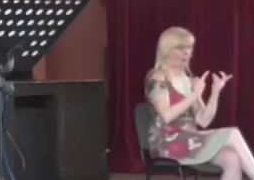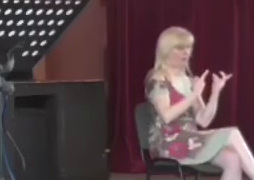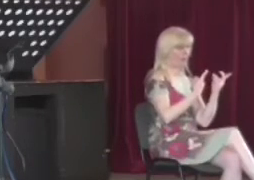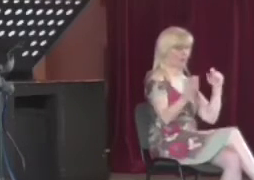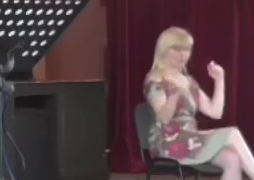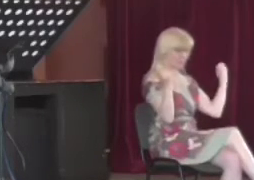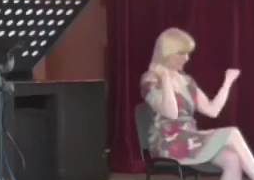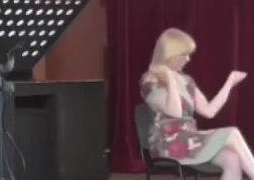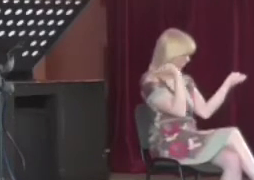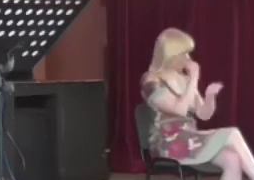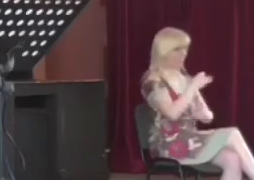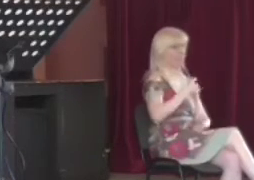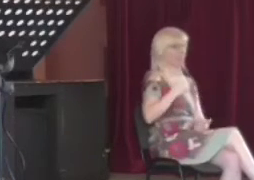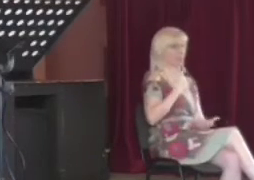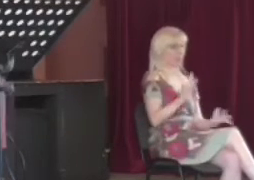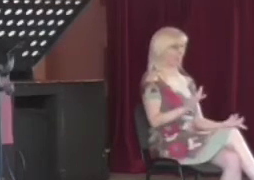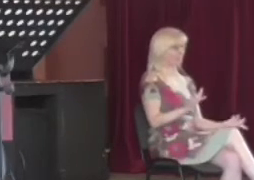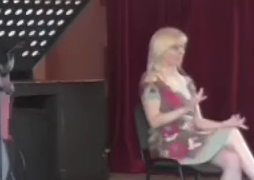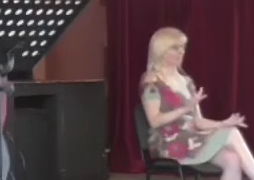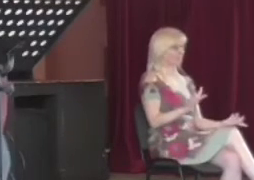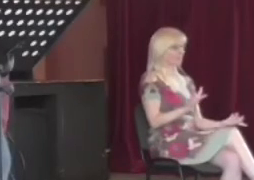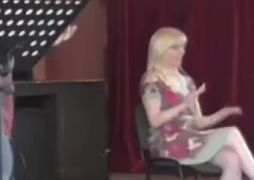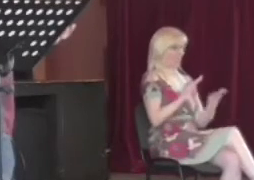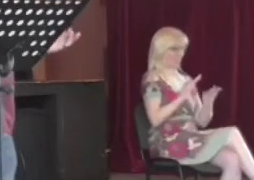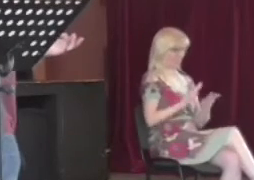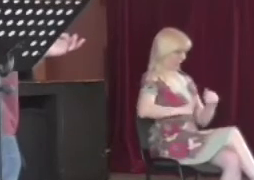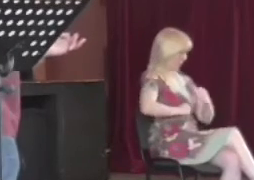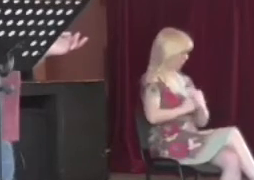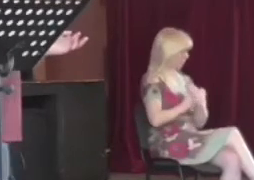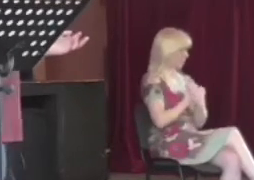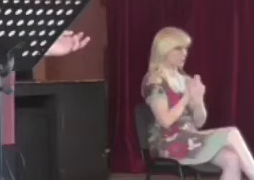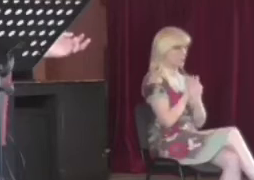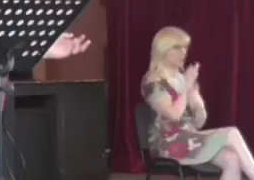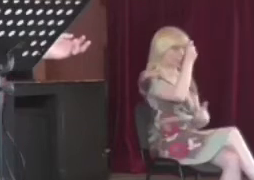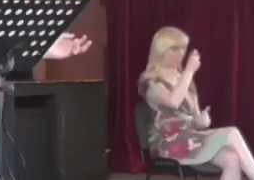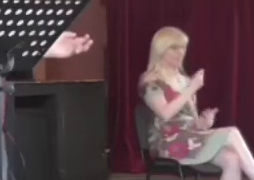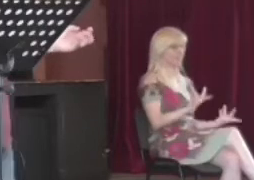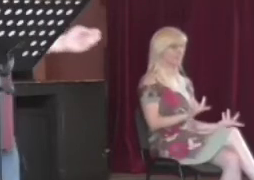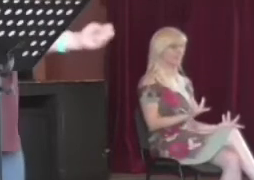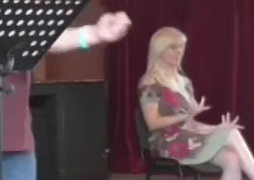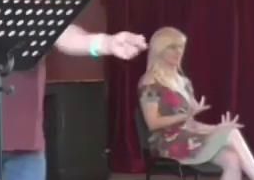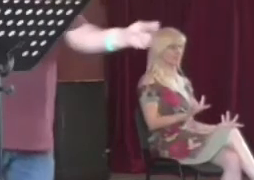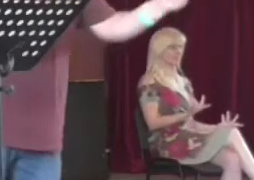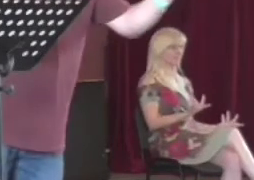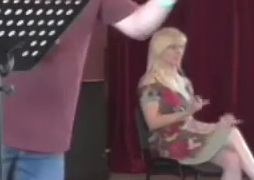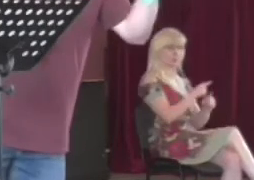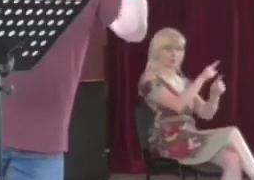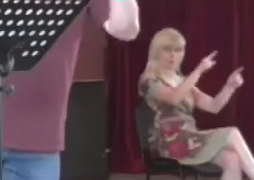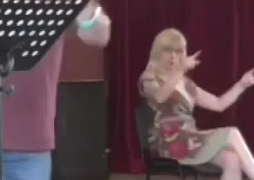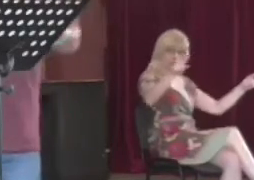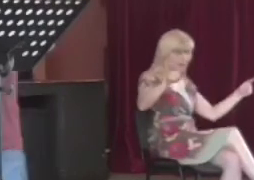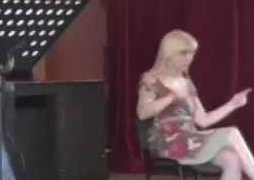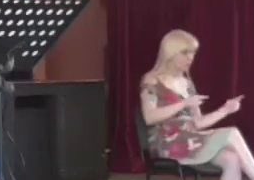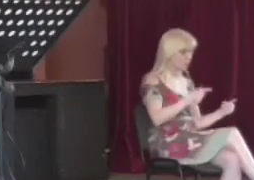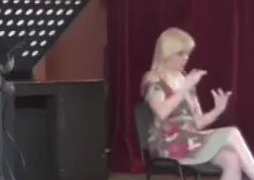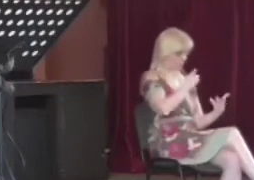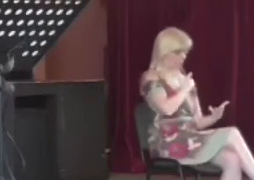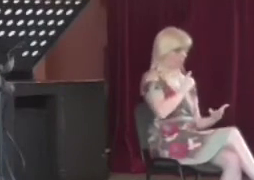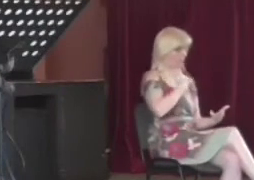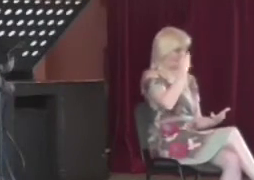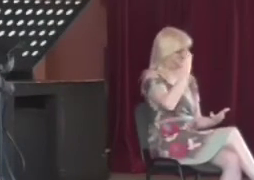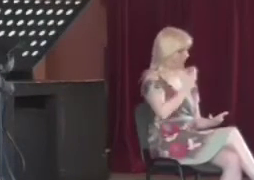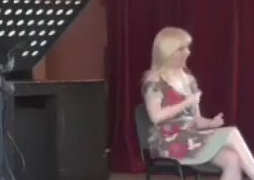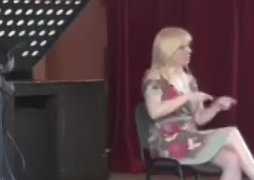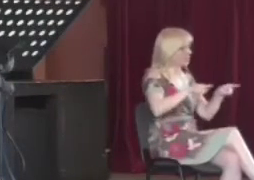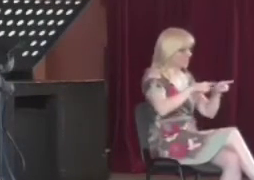is that? You have that same transformation power in you right now. The same power that took a murderer, that